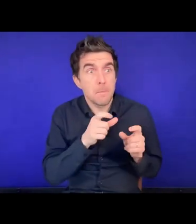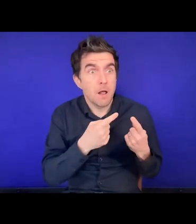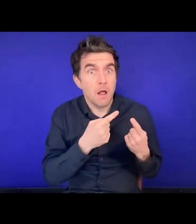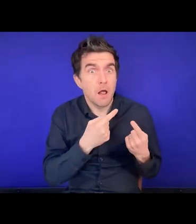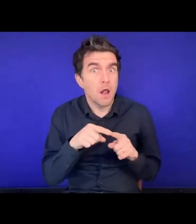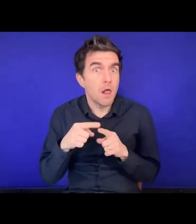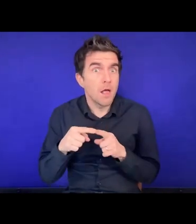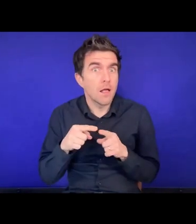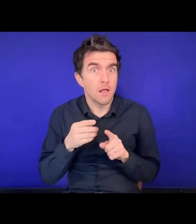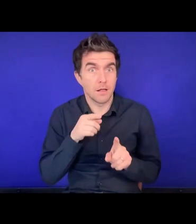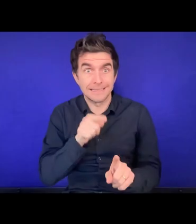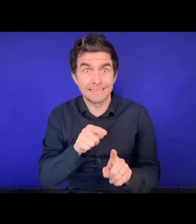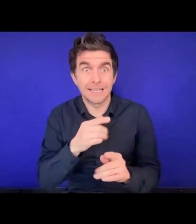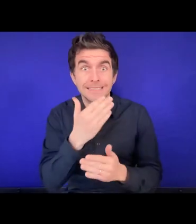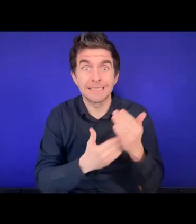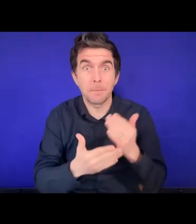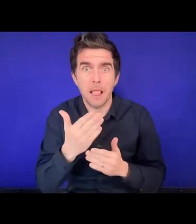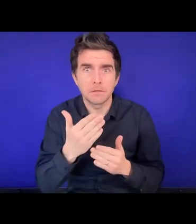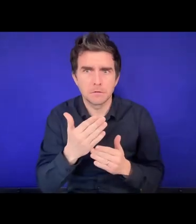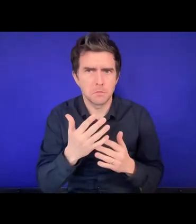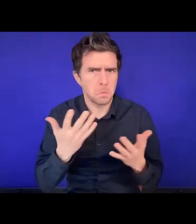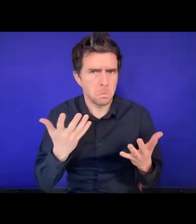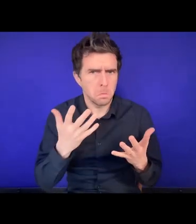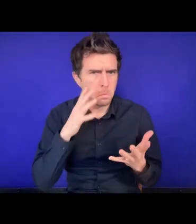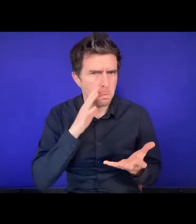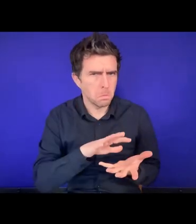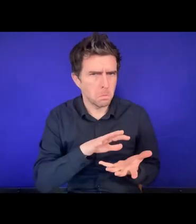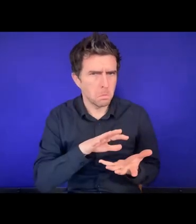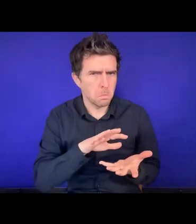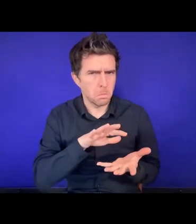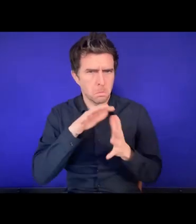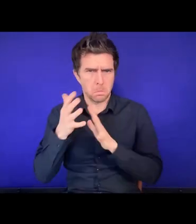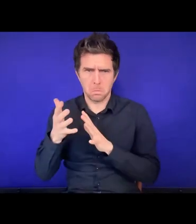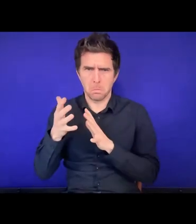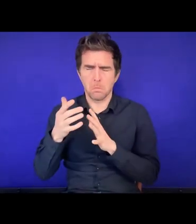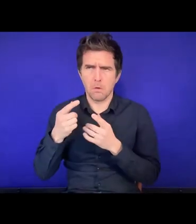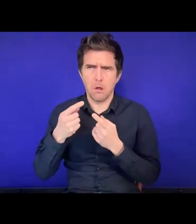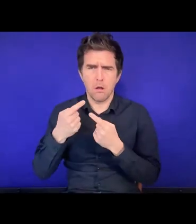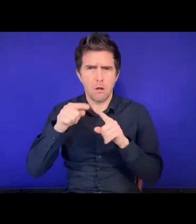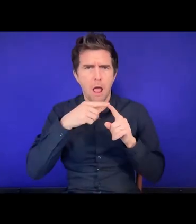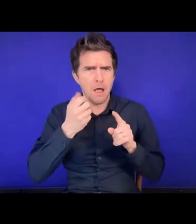marginalizations and issues. So very, very important area of work.